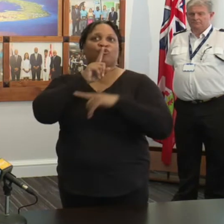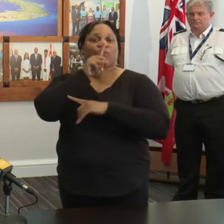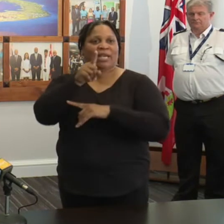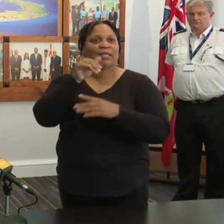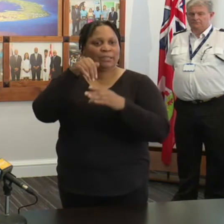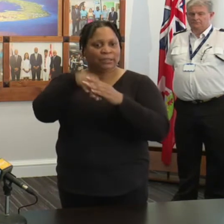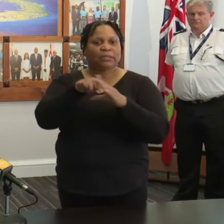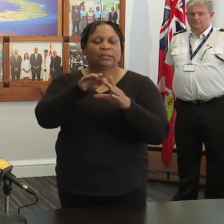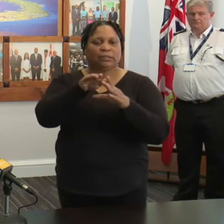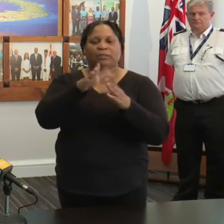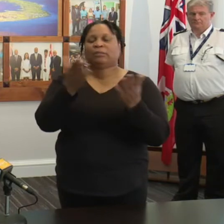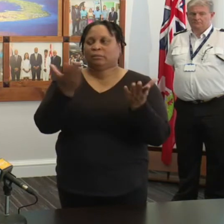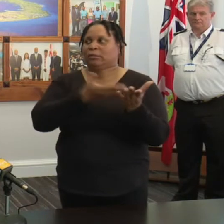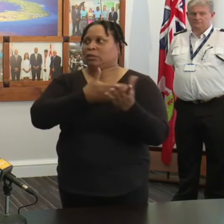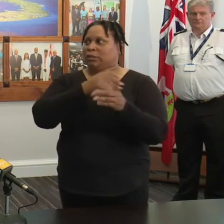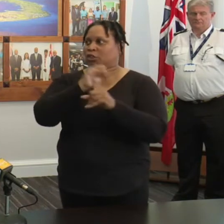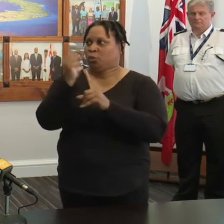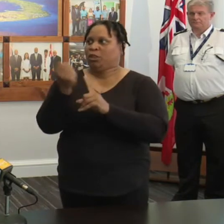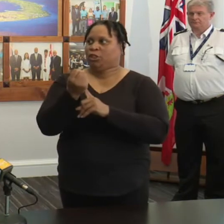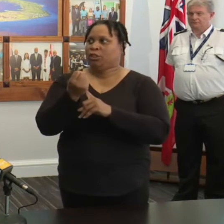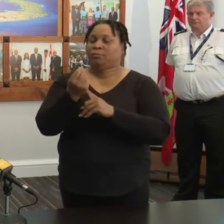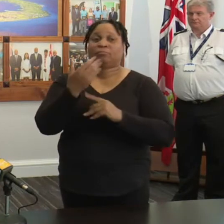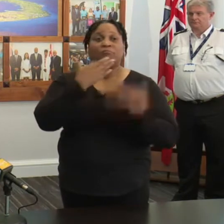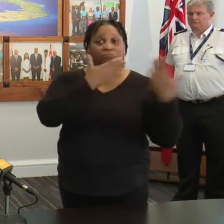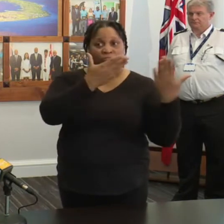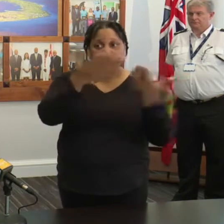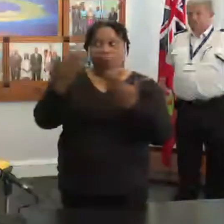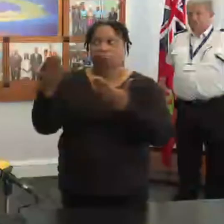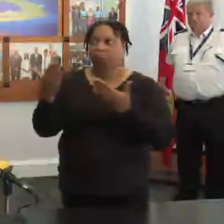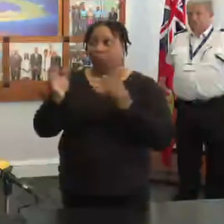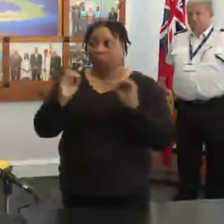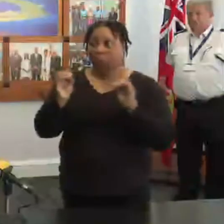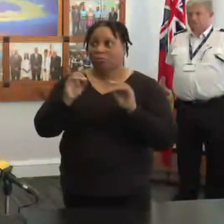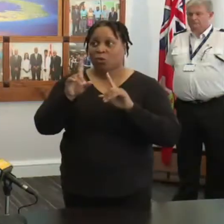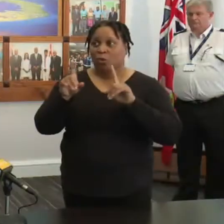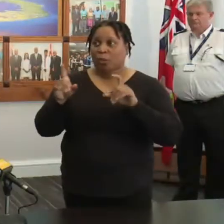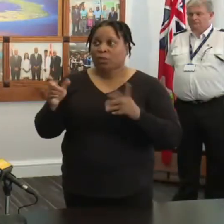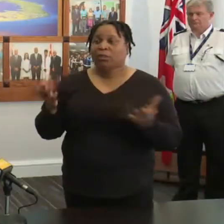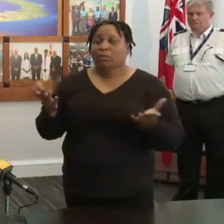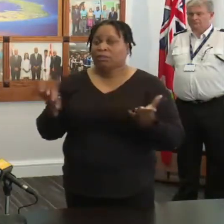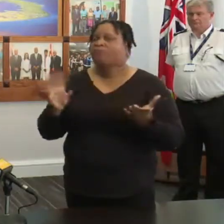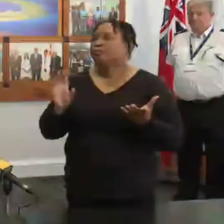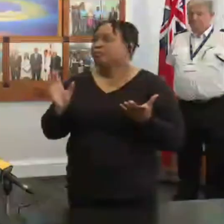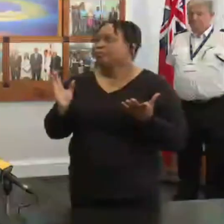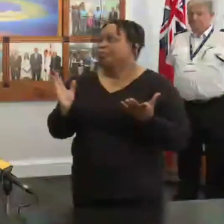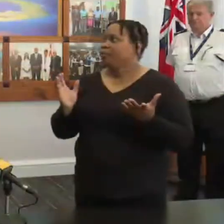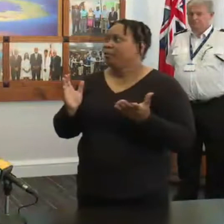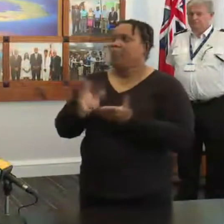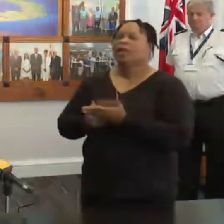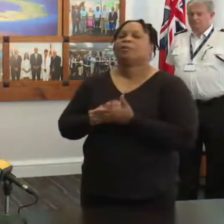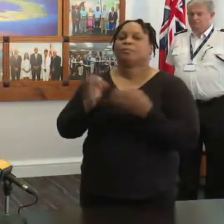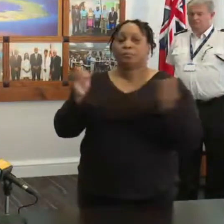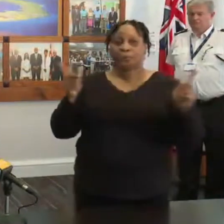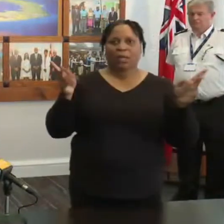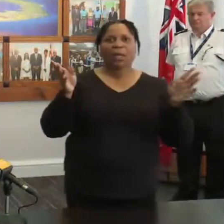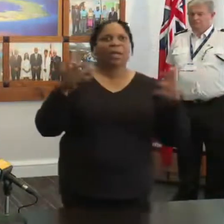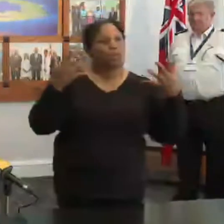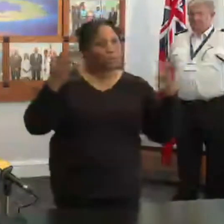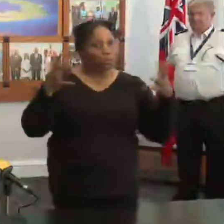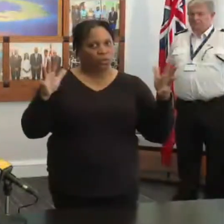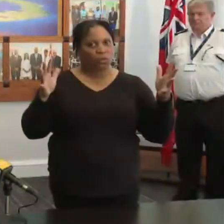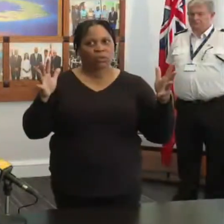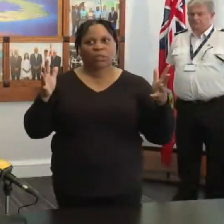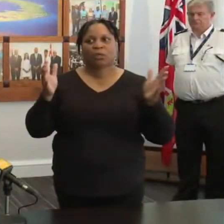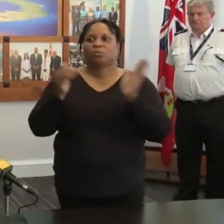Any other questions? Thank you. Other questions? In closing, I just want